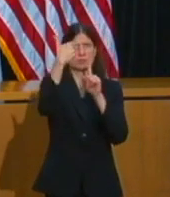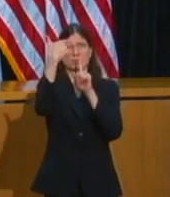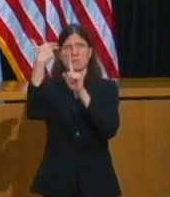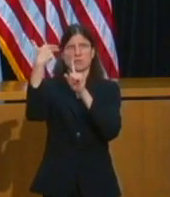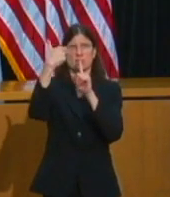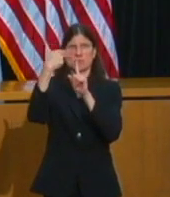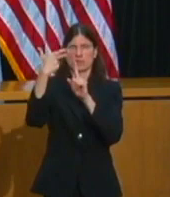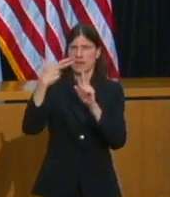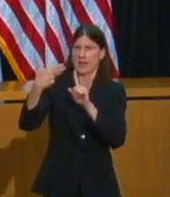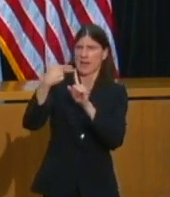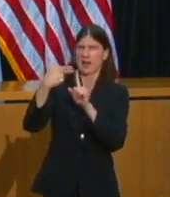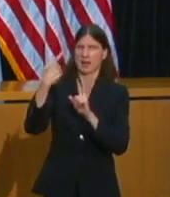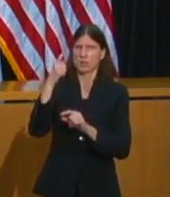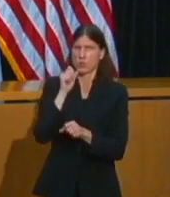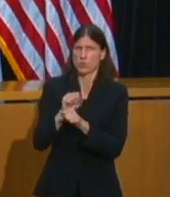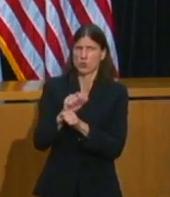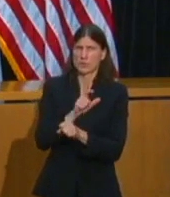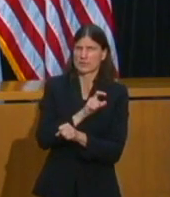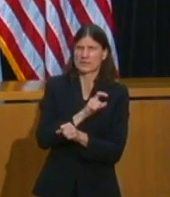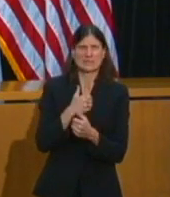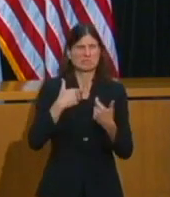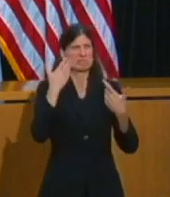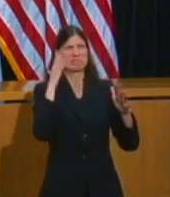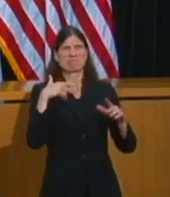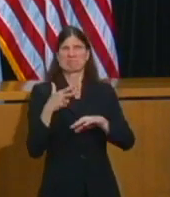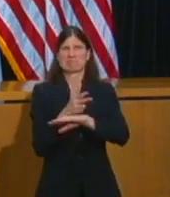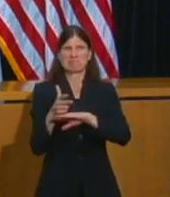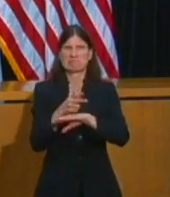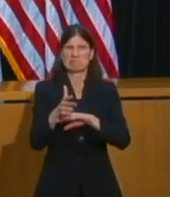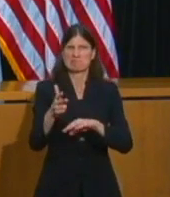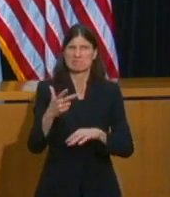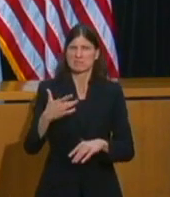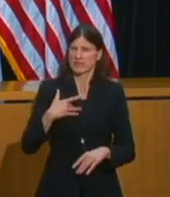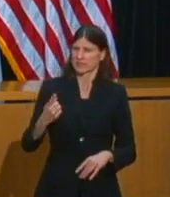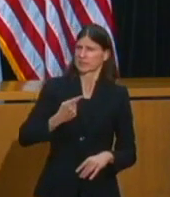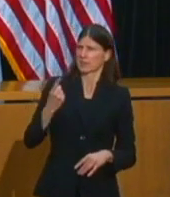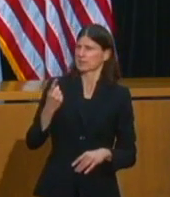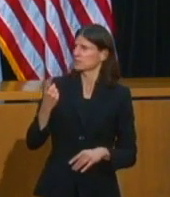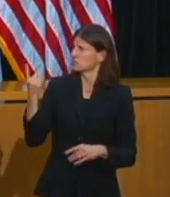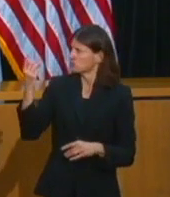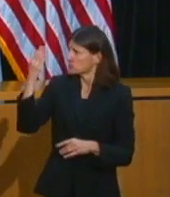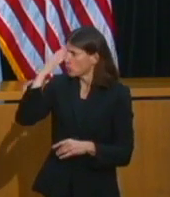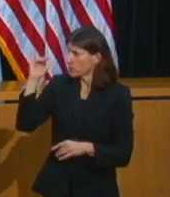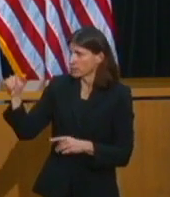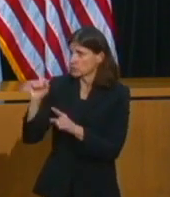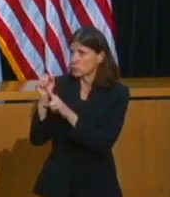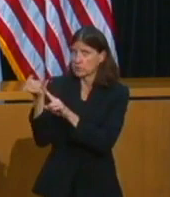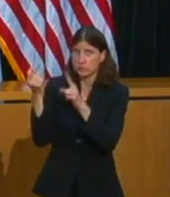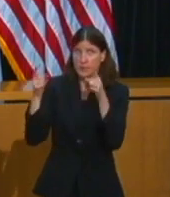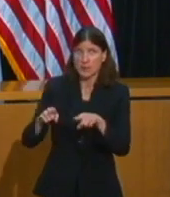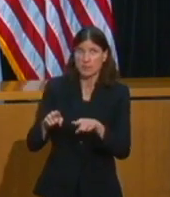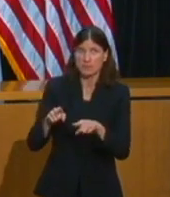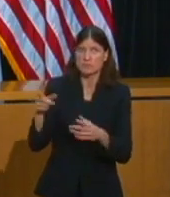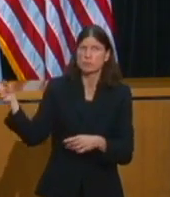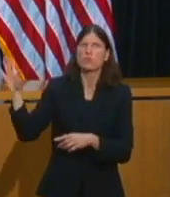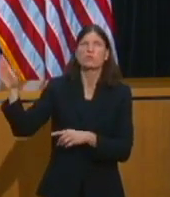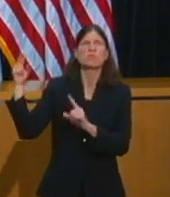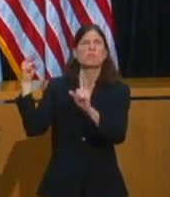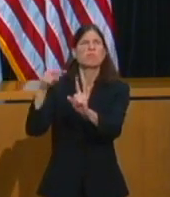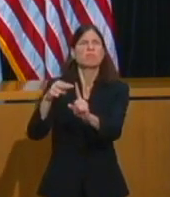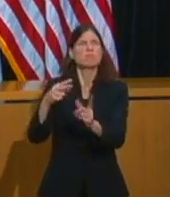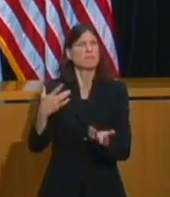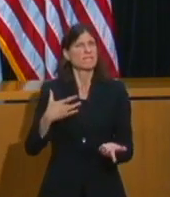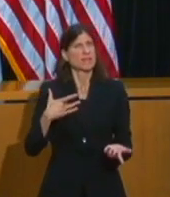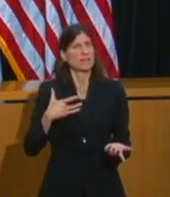wasn't charged, but he was wounded by it. Do you feel there's enough training among the state police to prevent racial profiling